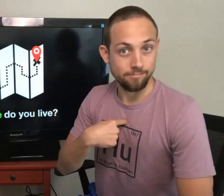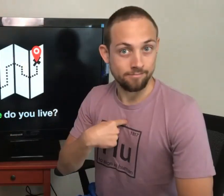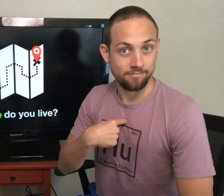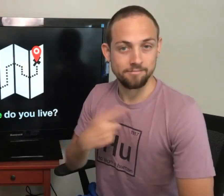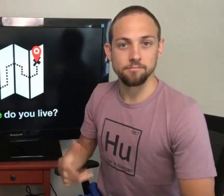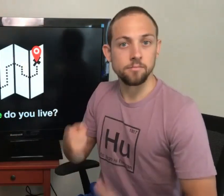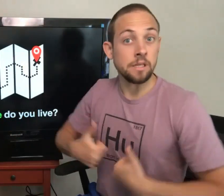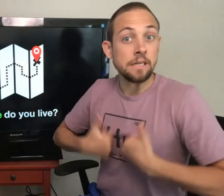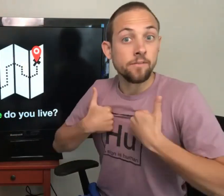I live in Washington, D.C.